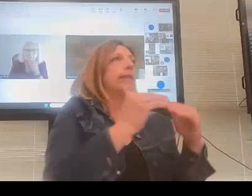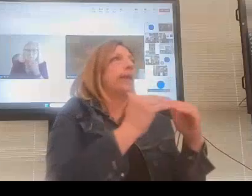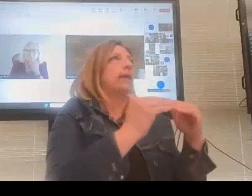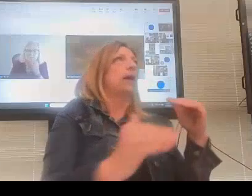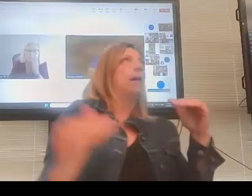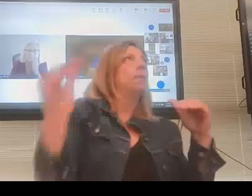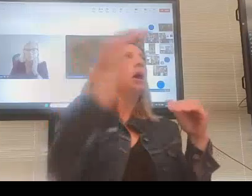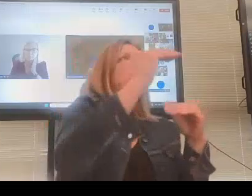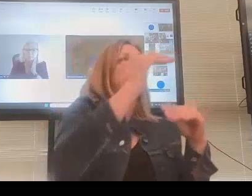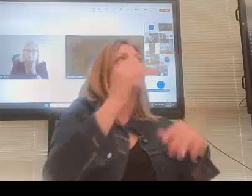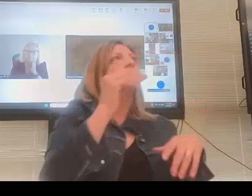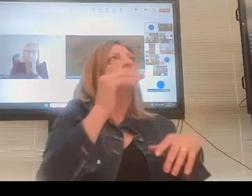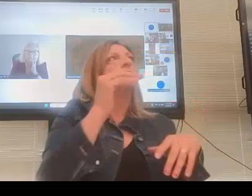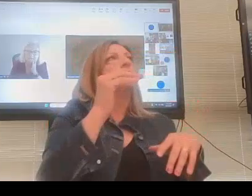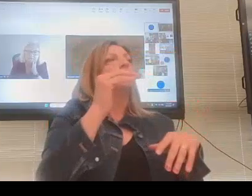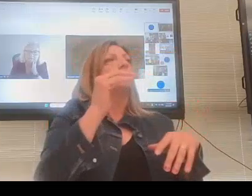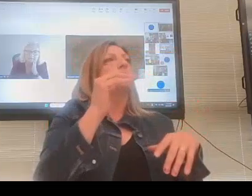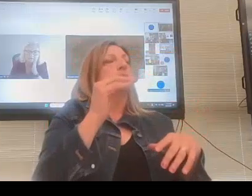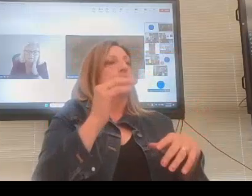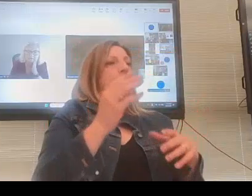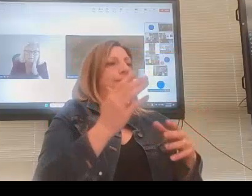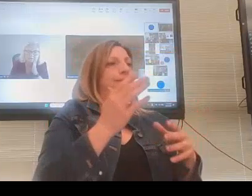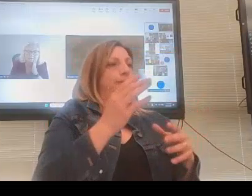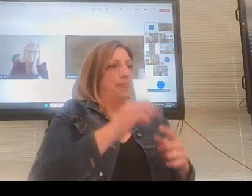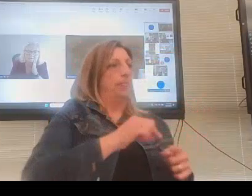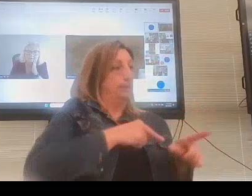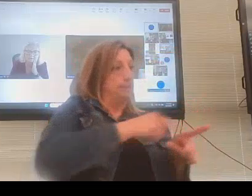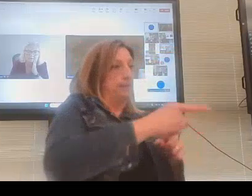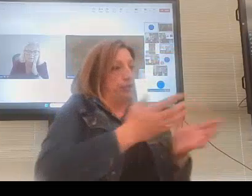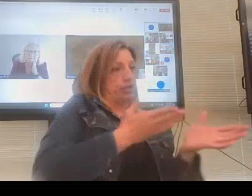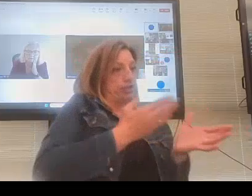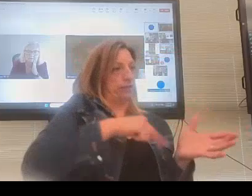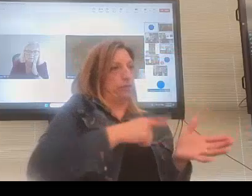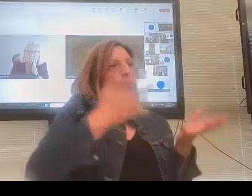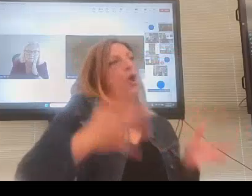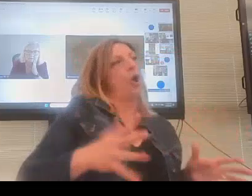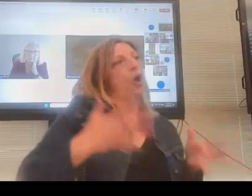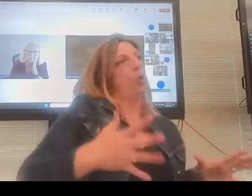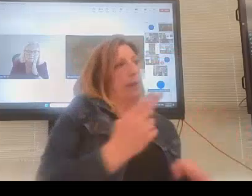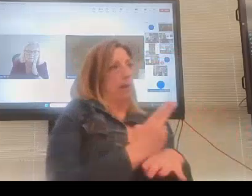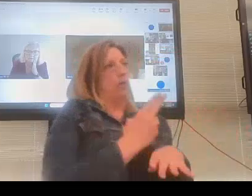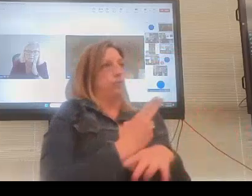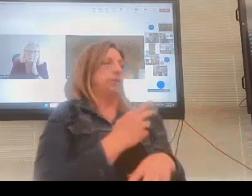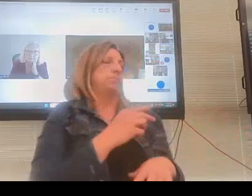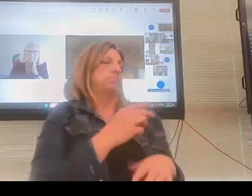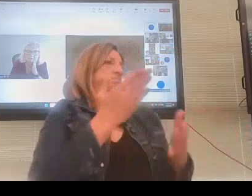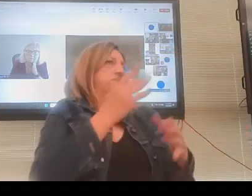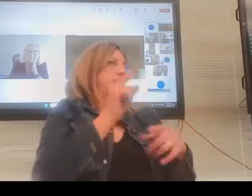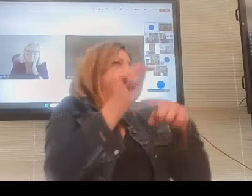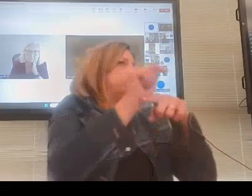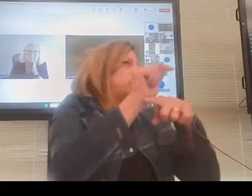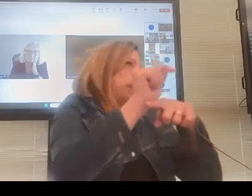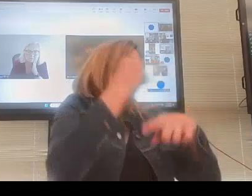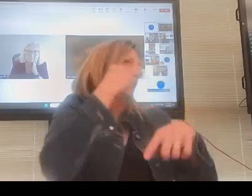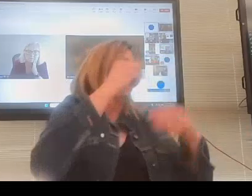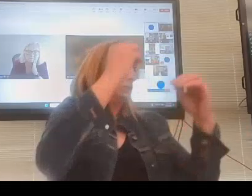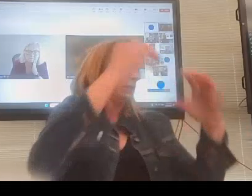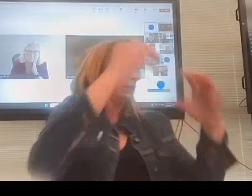And we use that for anything that's above and beyond the special services that we're